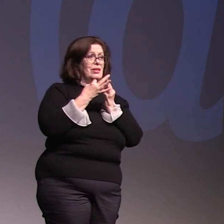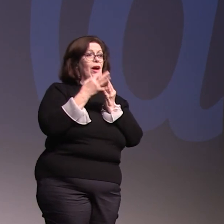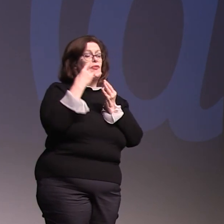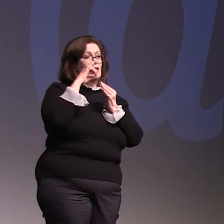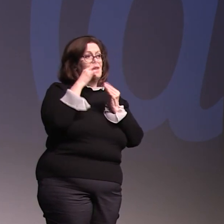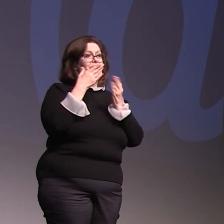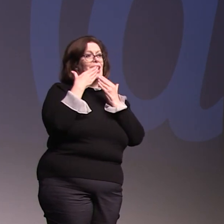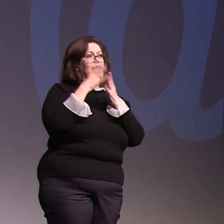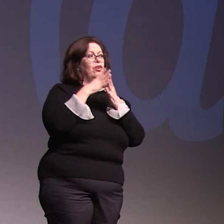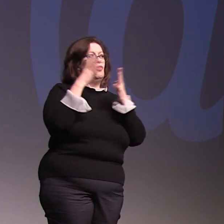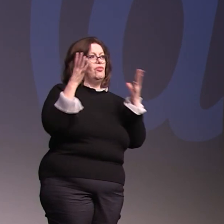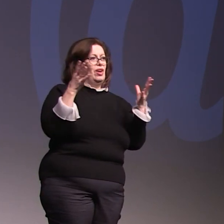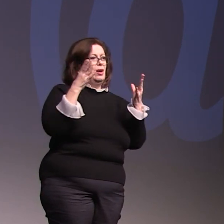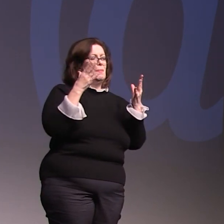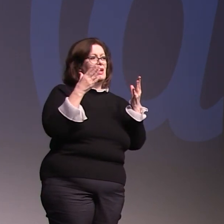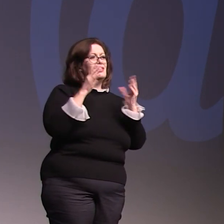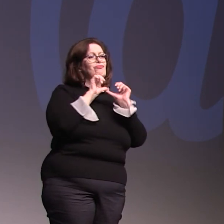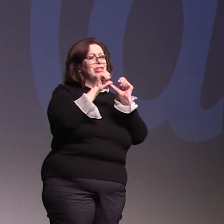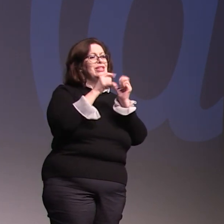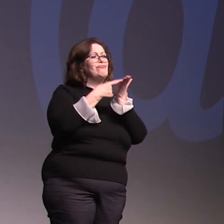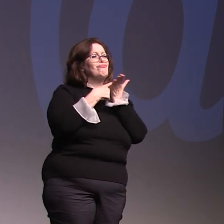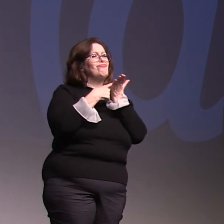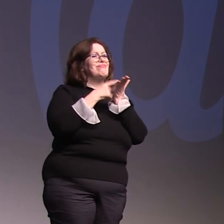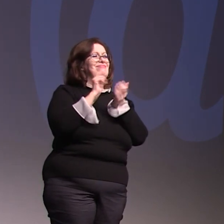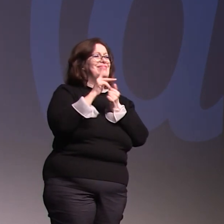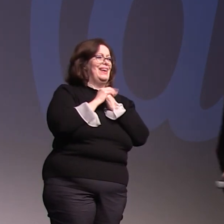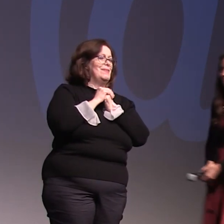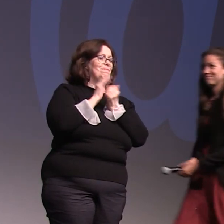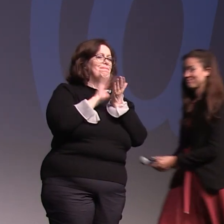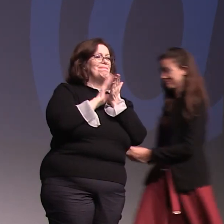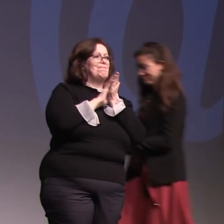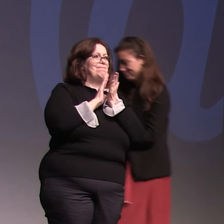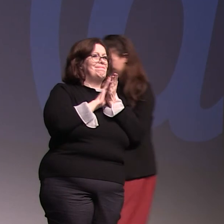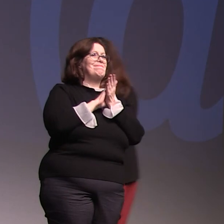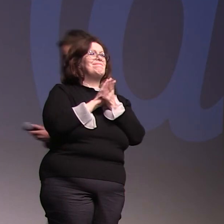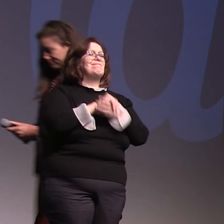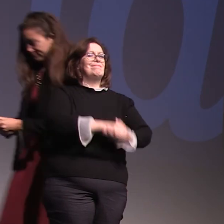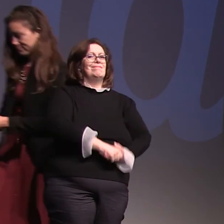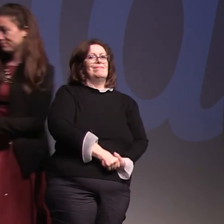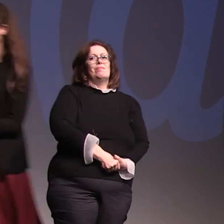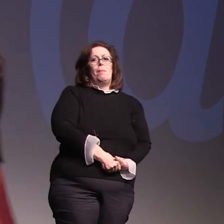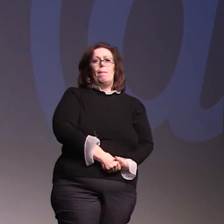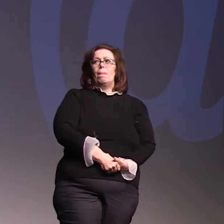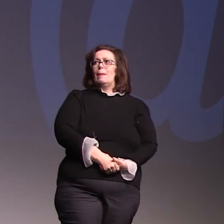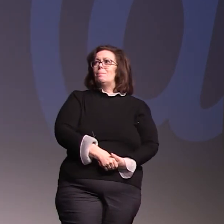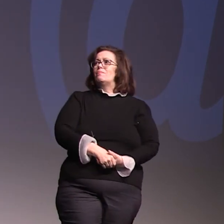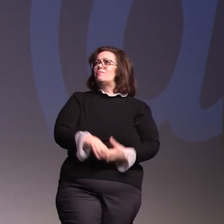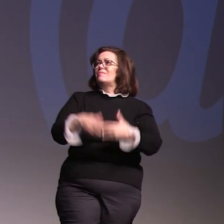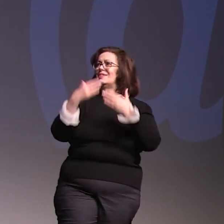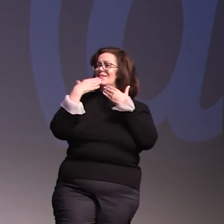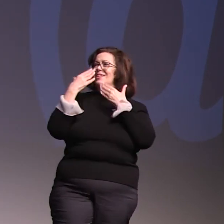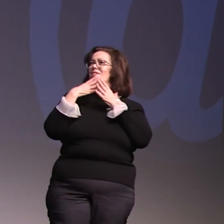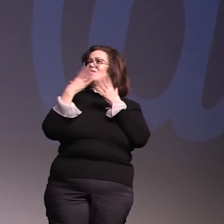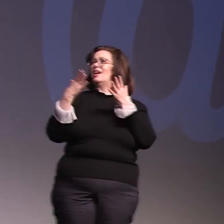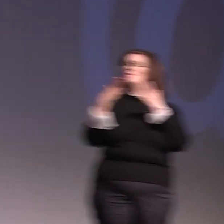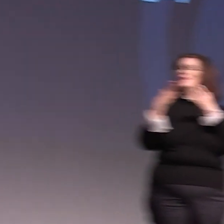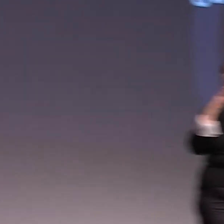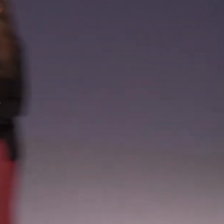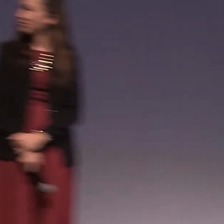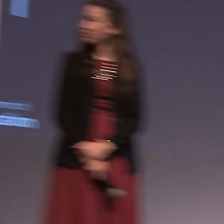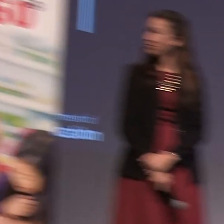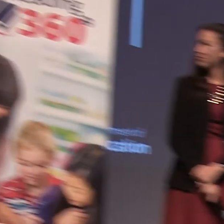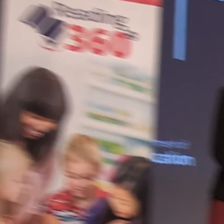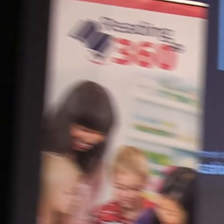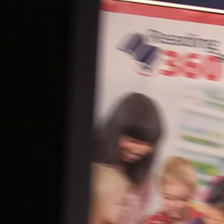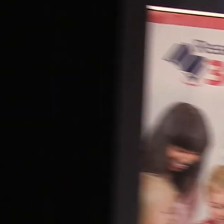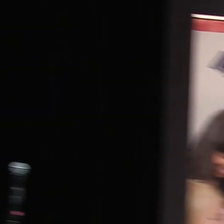much, and hope you continue the conversation. Thank you, Commissioner. I will definitely not close as eloquently